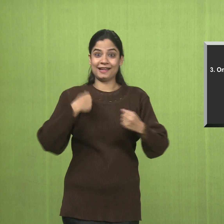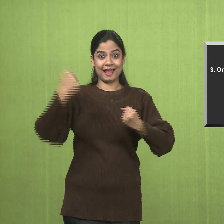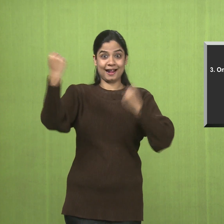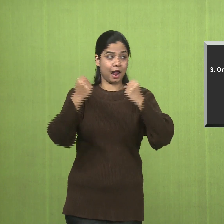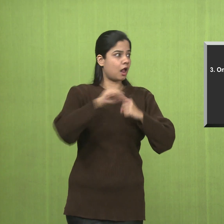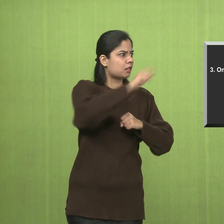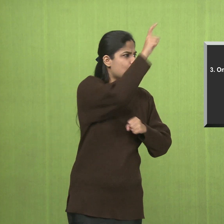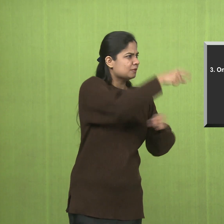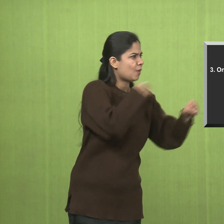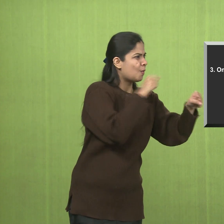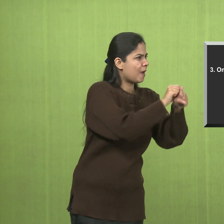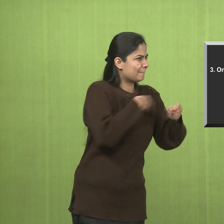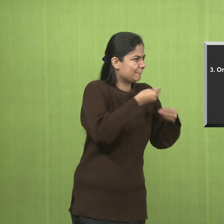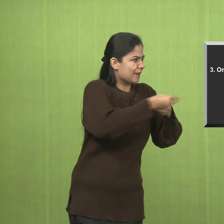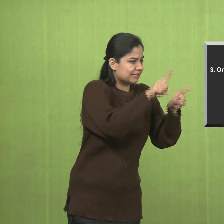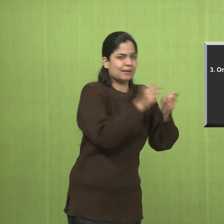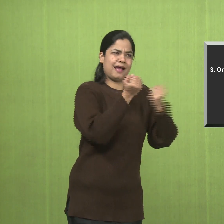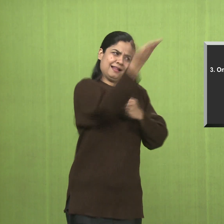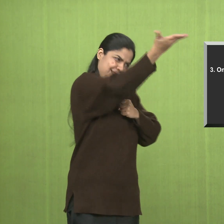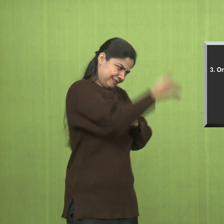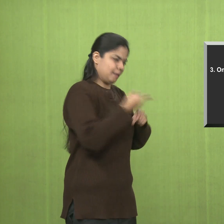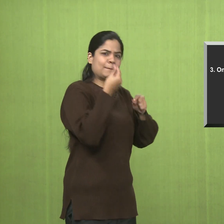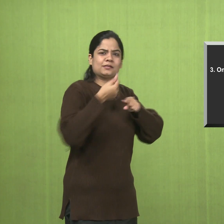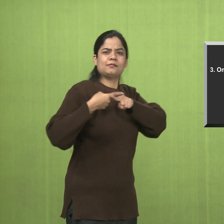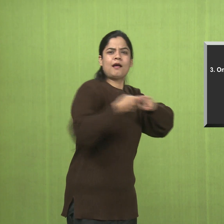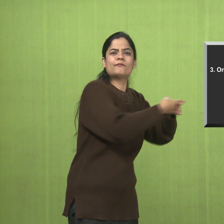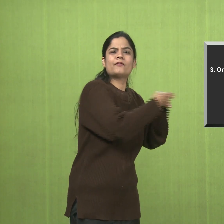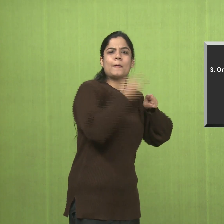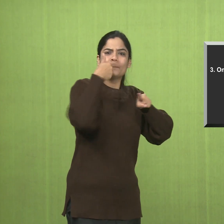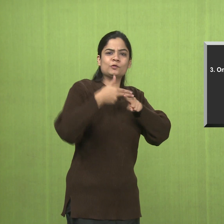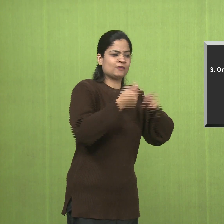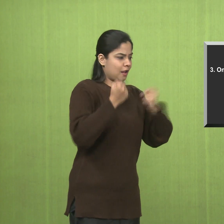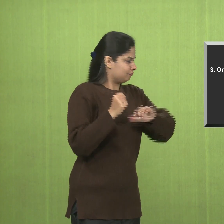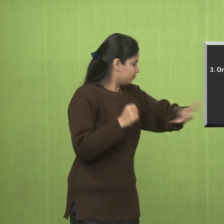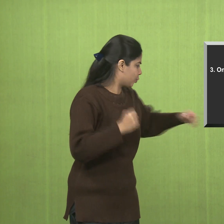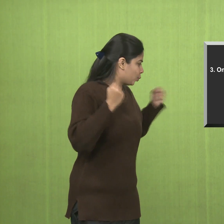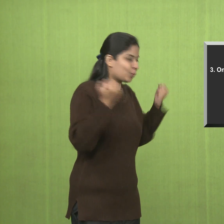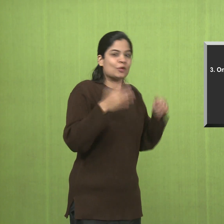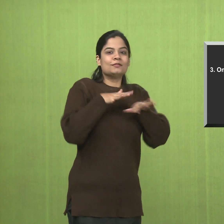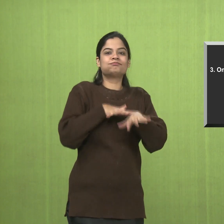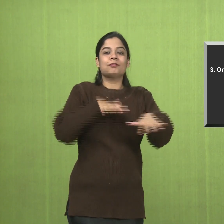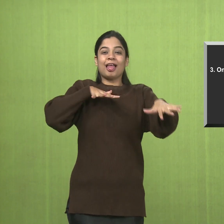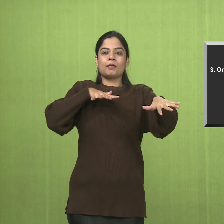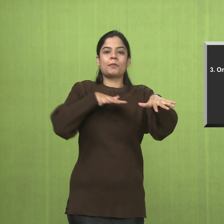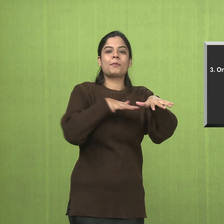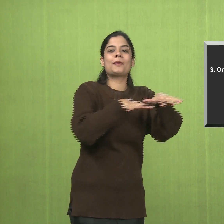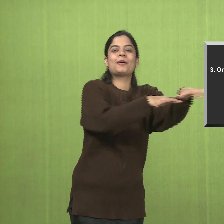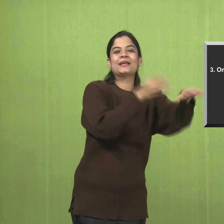petrol and diesel. It's wise if you carpool. Divide the money together and sit in the car and go, rather